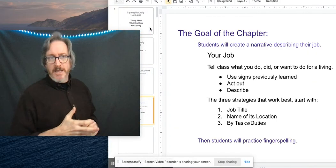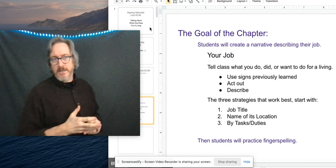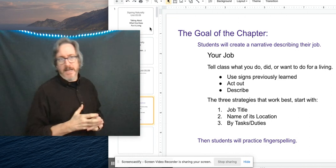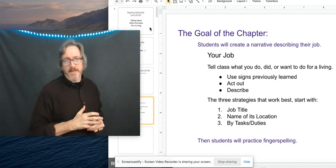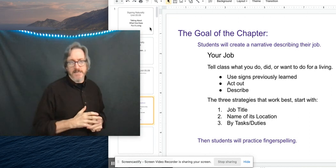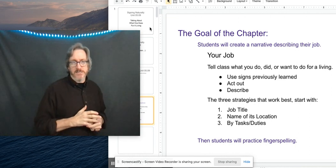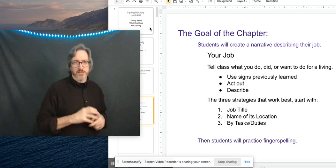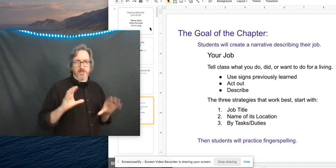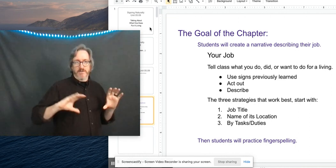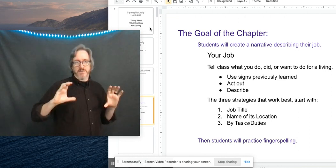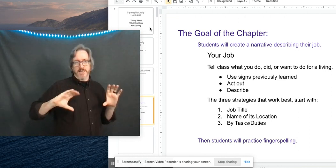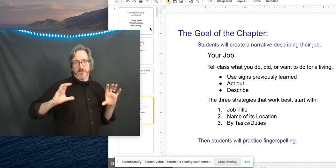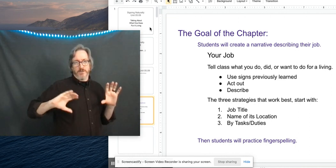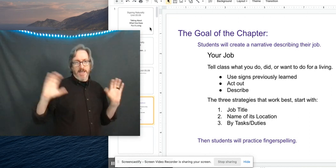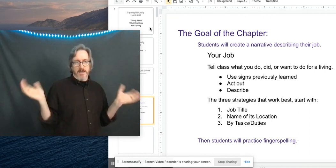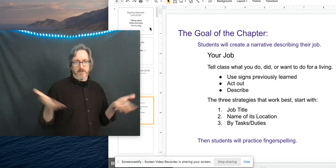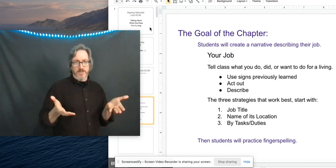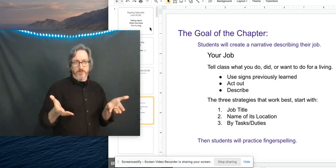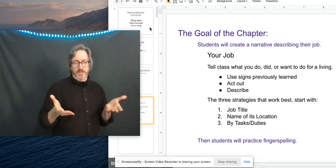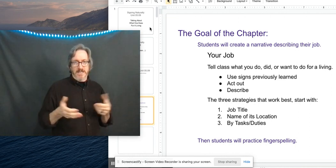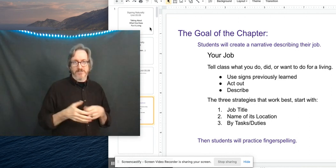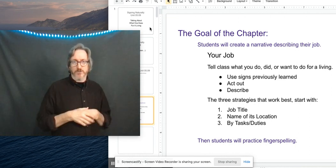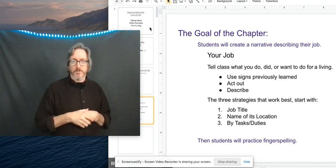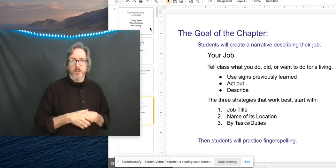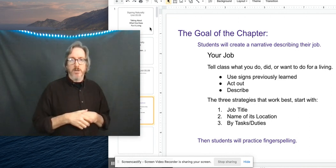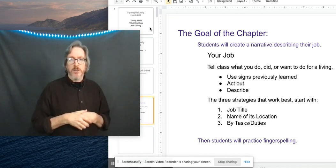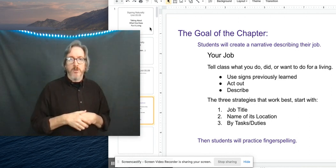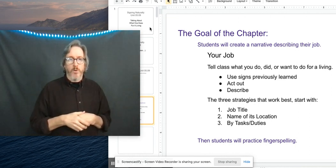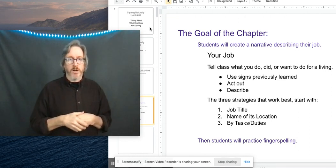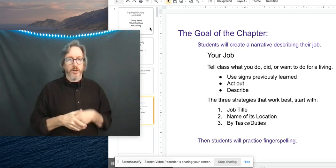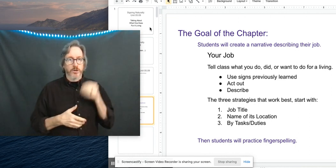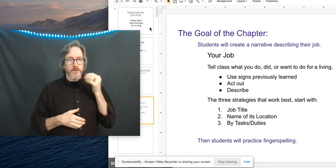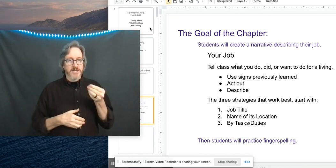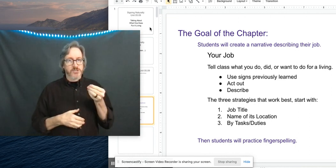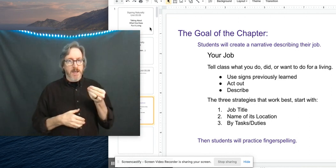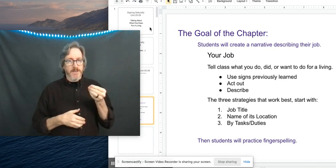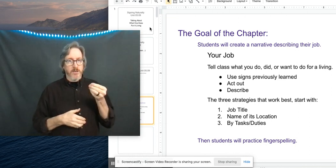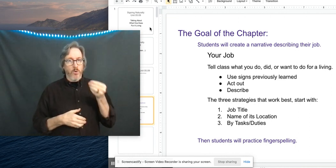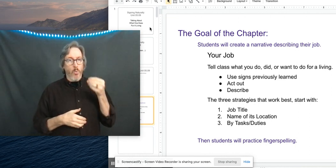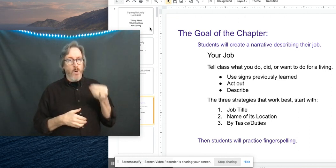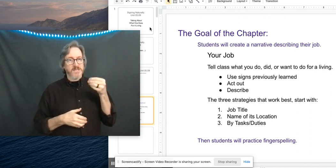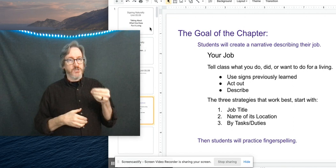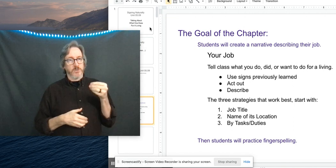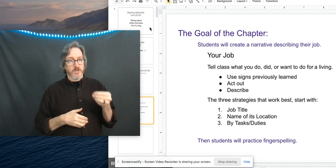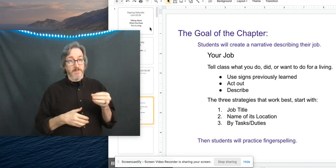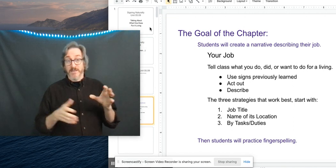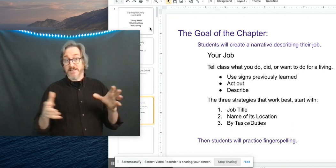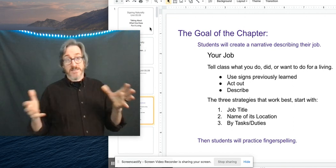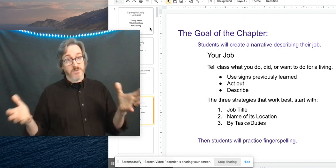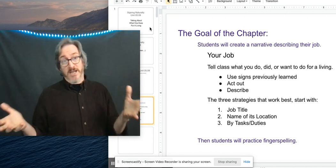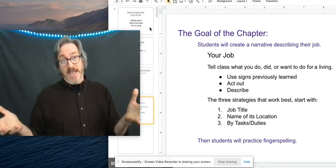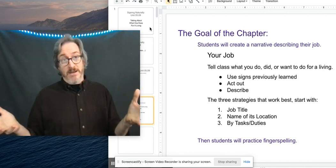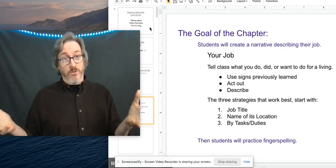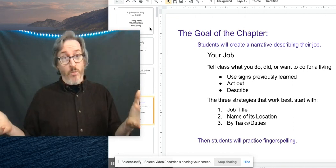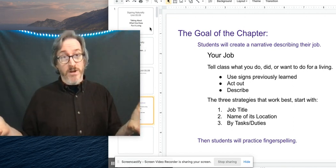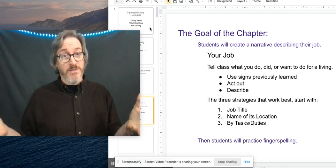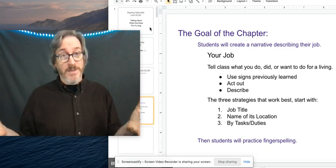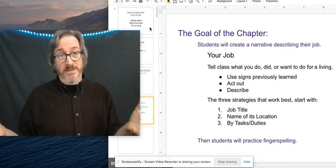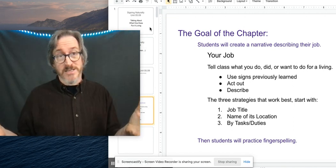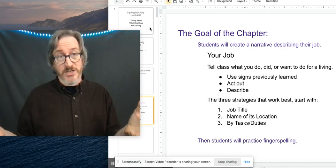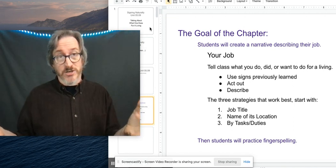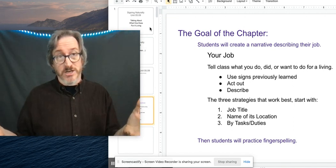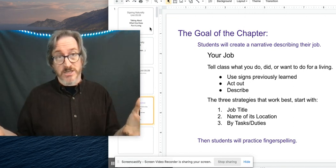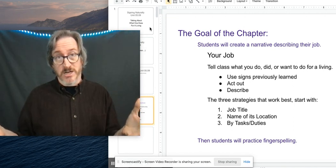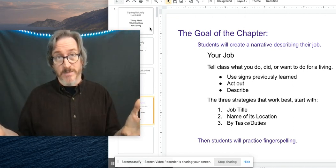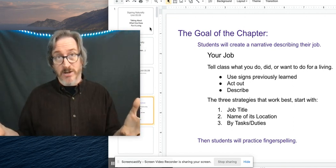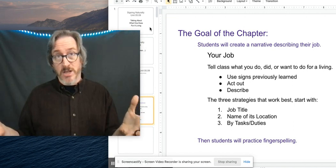short thing that is just conversation that we do in the classroom where you're going to be describing what's your job. Now, this is, again, one of the big